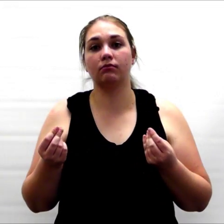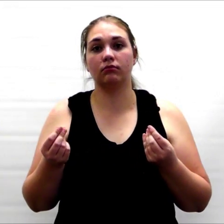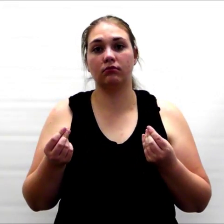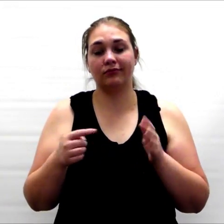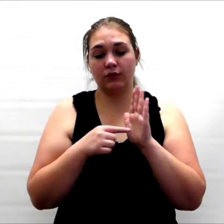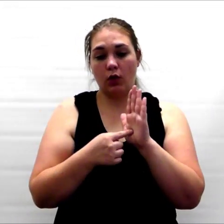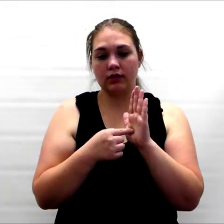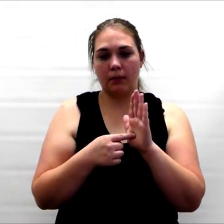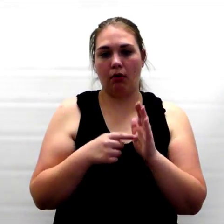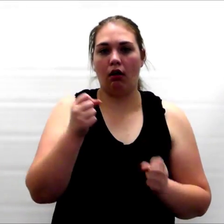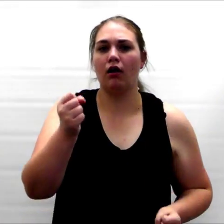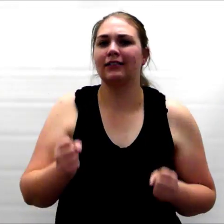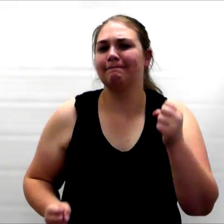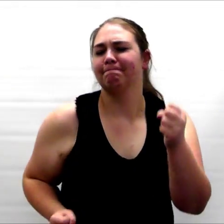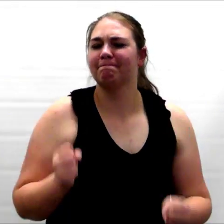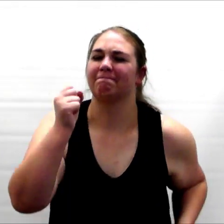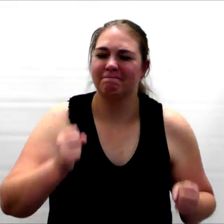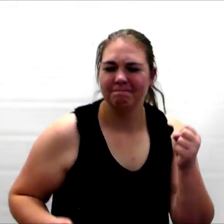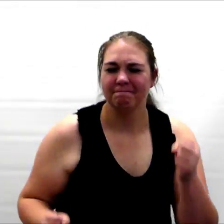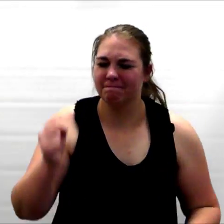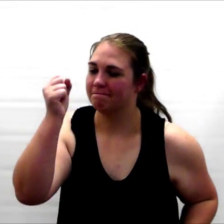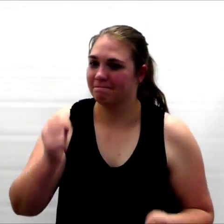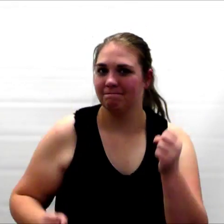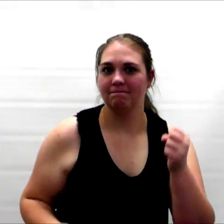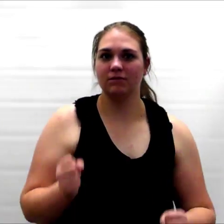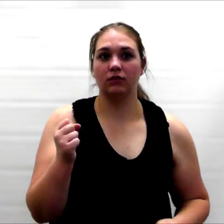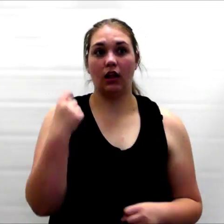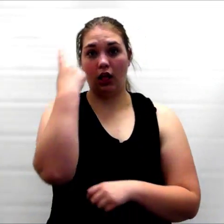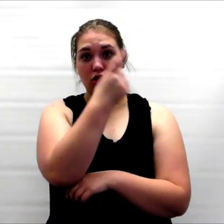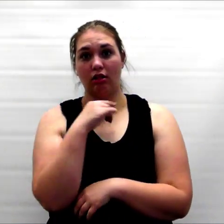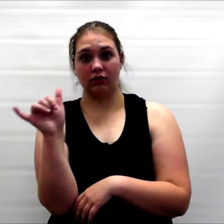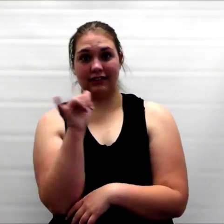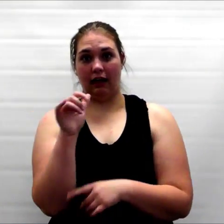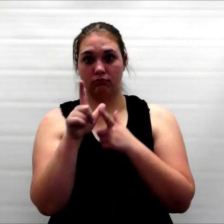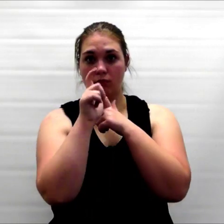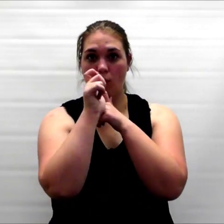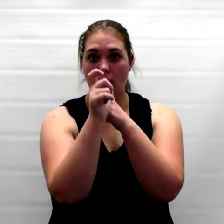So you show it. So for example, when you're running, it looks like you're running.